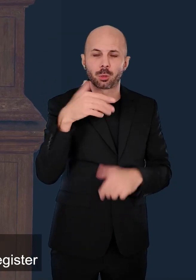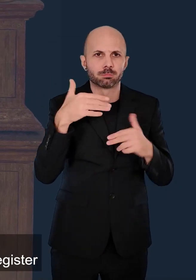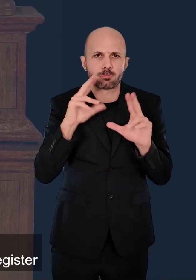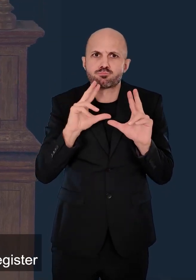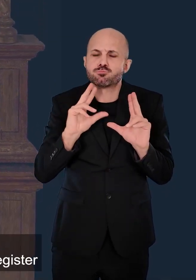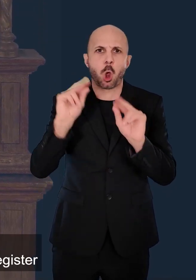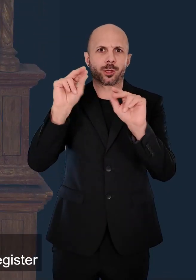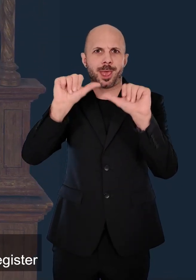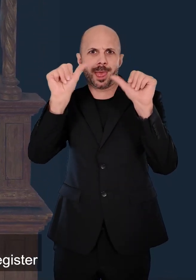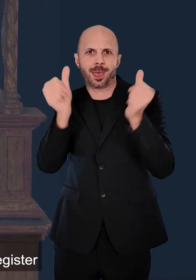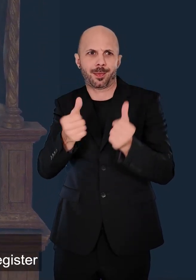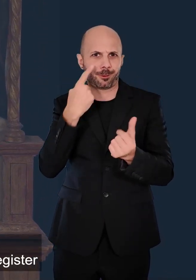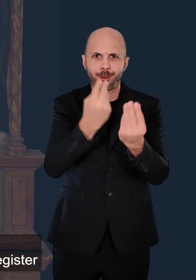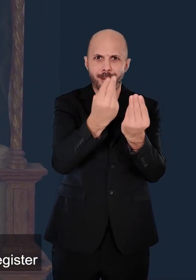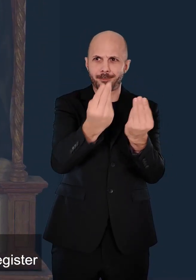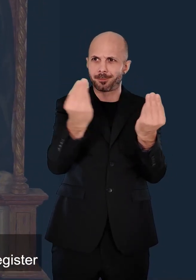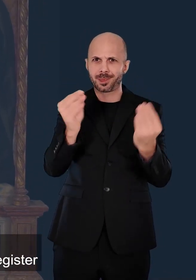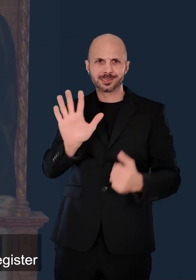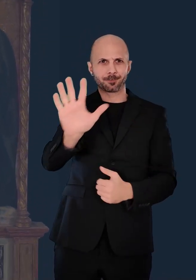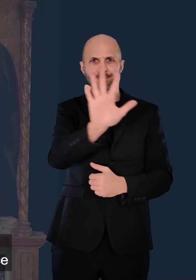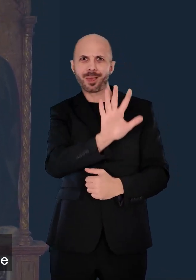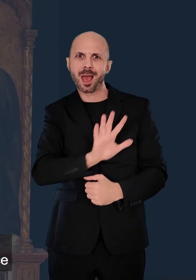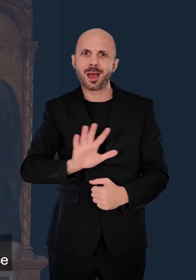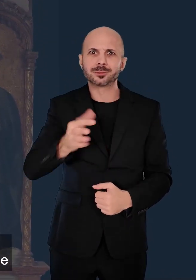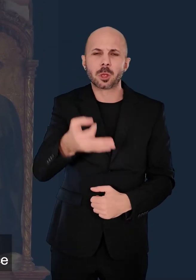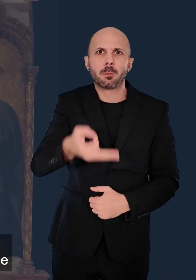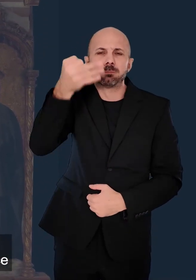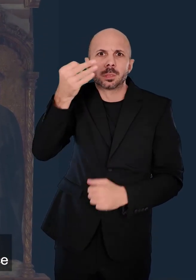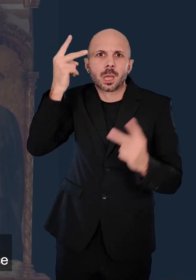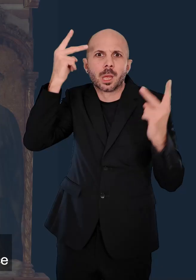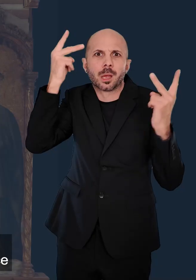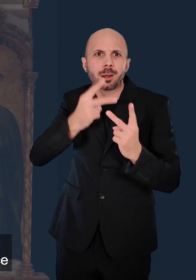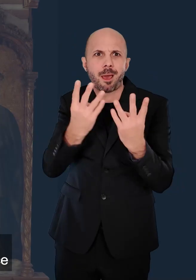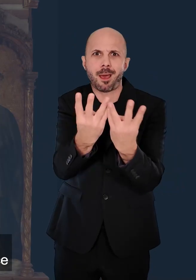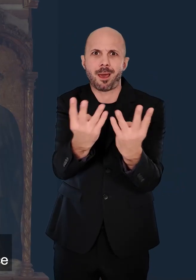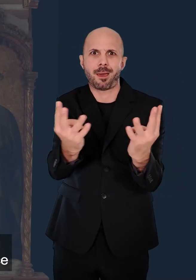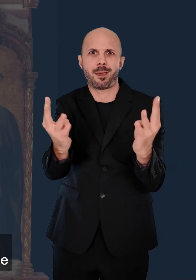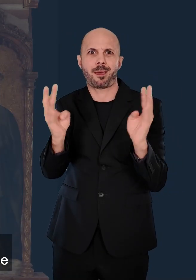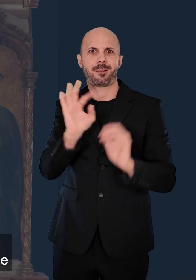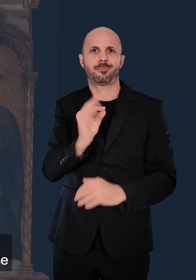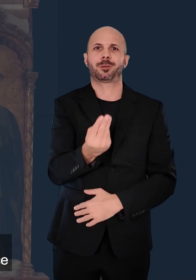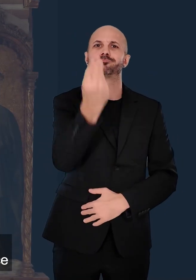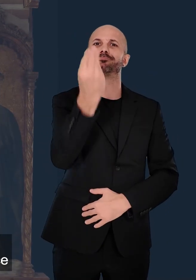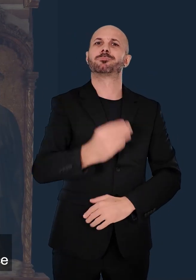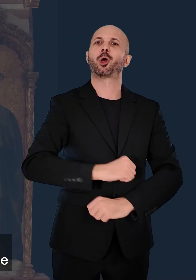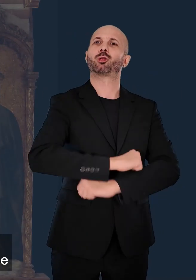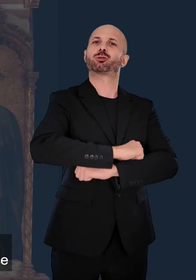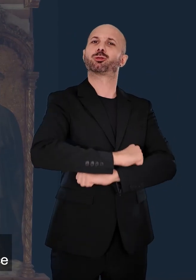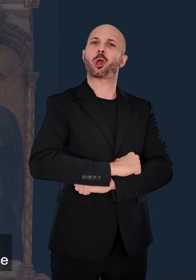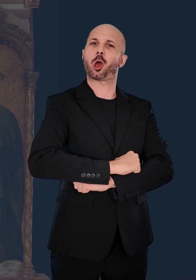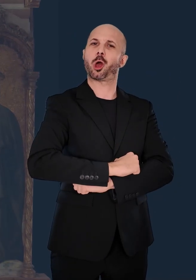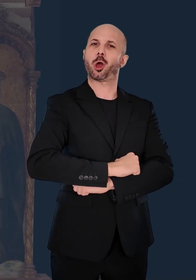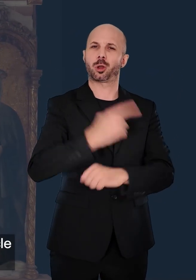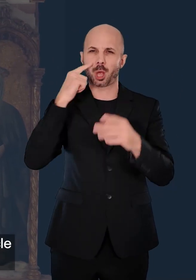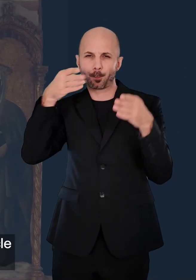Despite the gold background, the central register is extraordinarily modern. The figures occupy a real